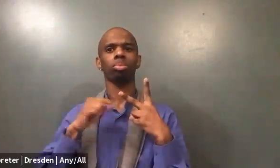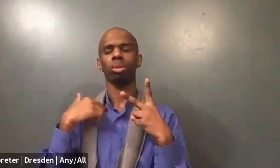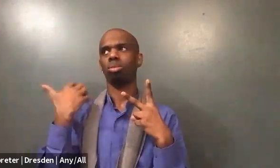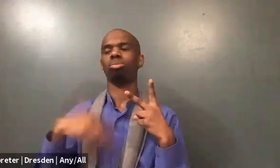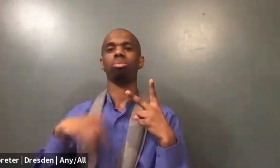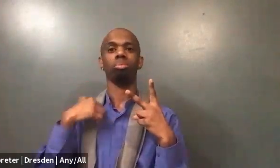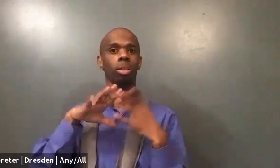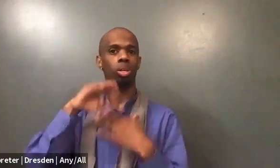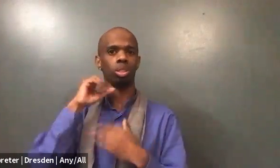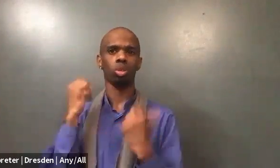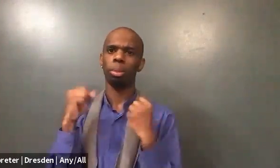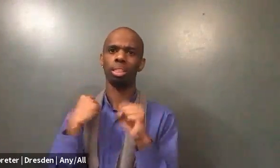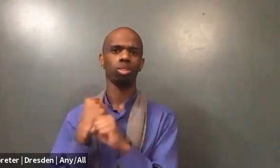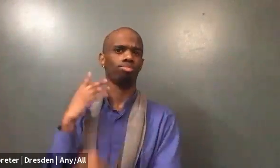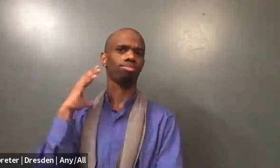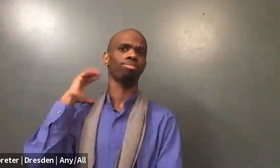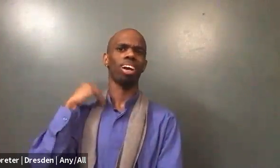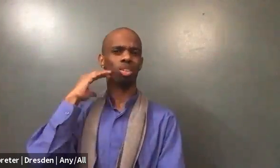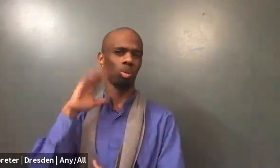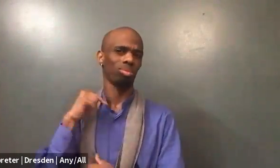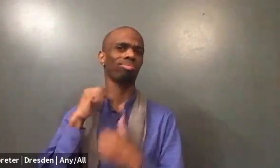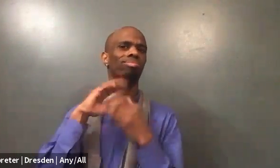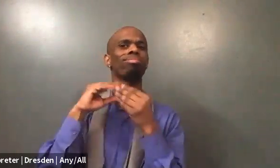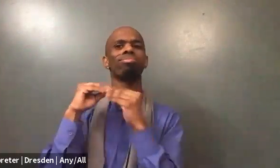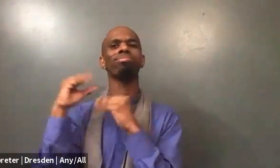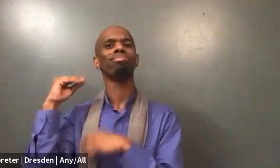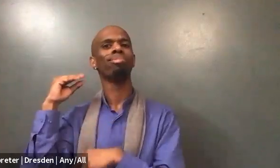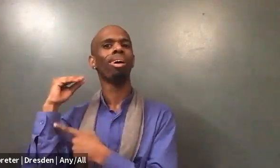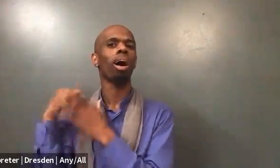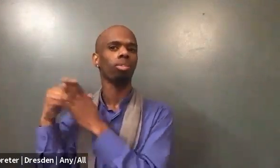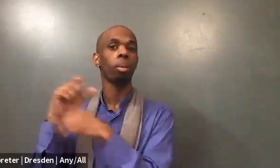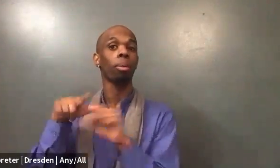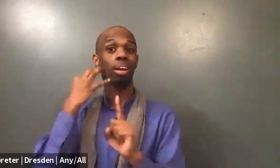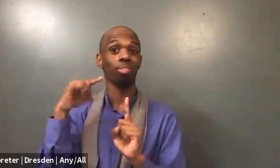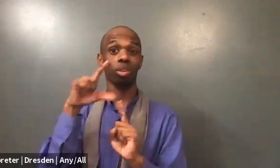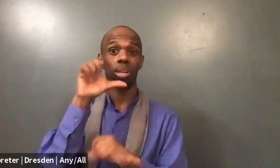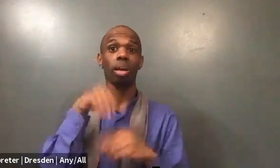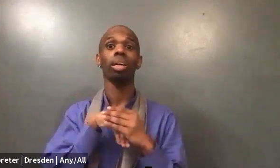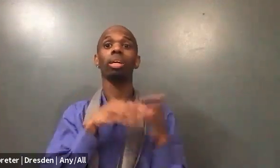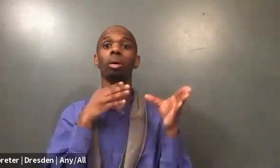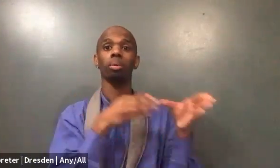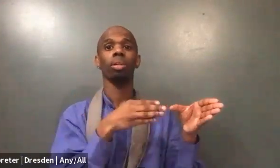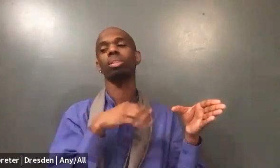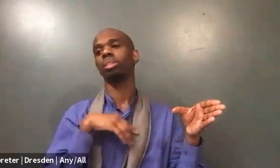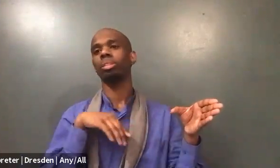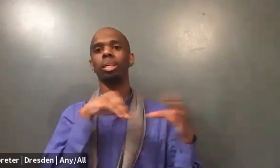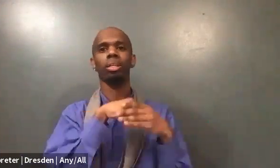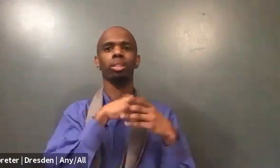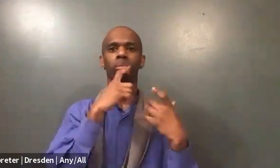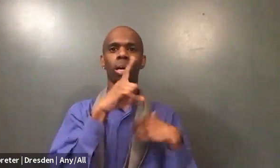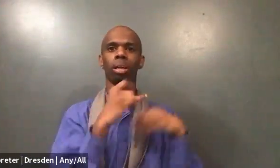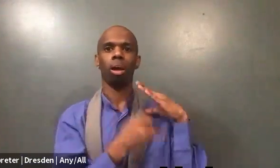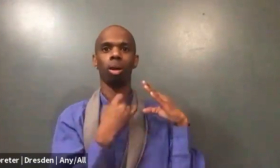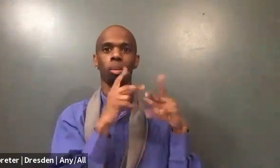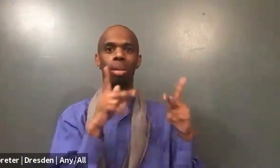years ago, and I know we've all heard it, but if you're in a location, an alley or wherever, you don't yell help because